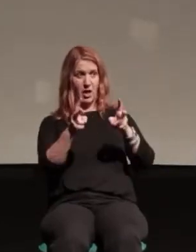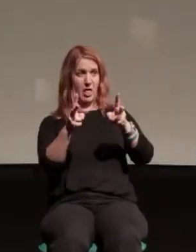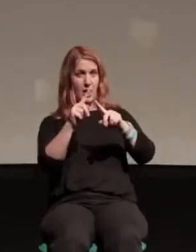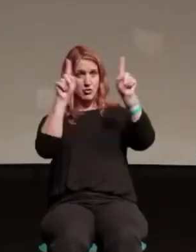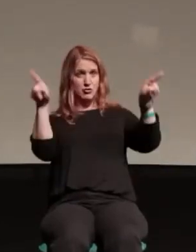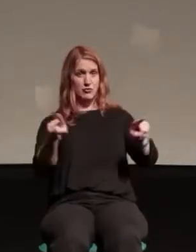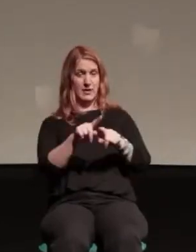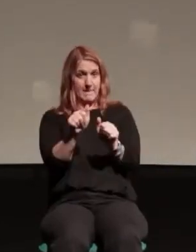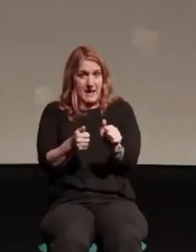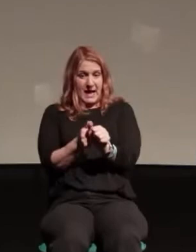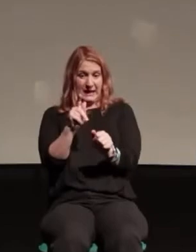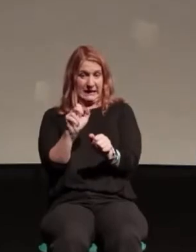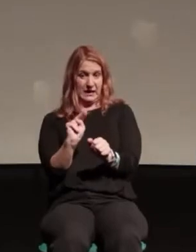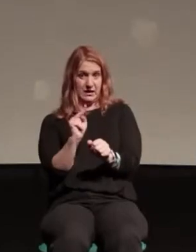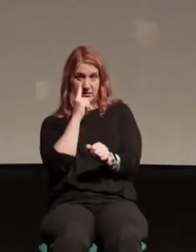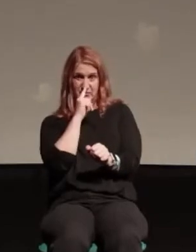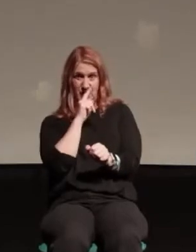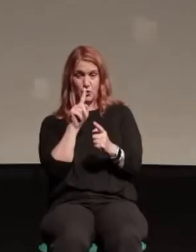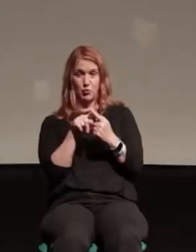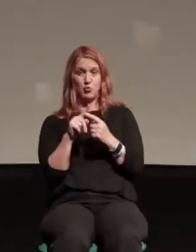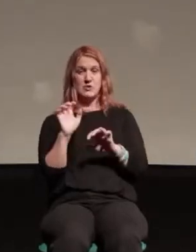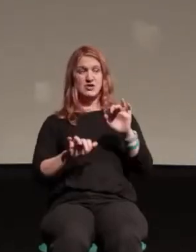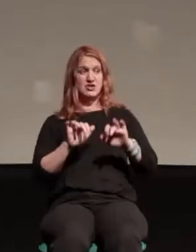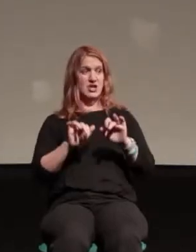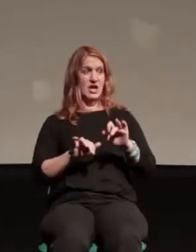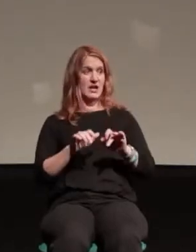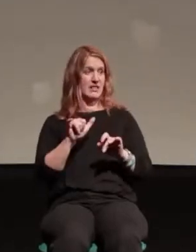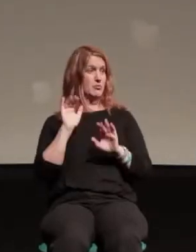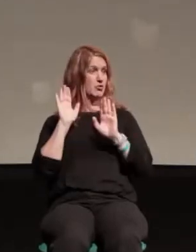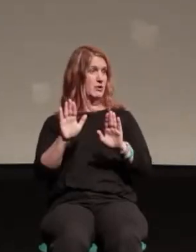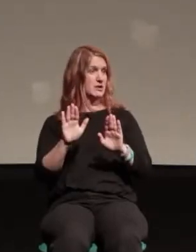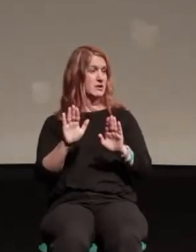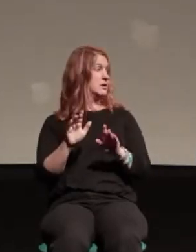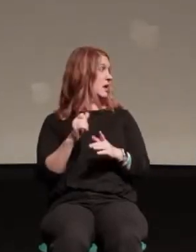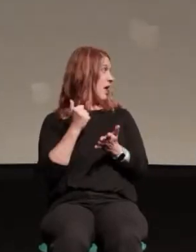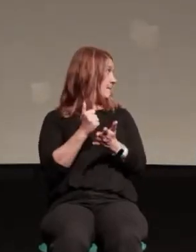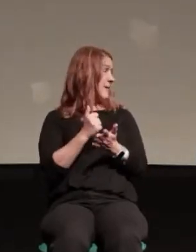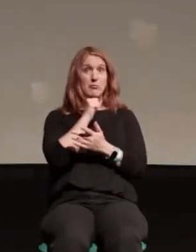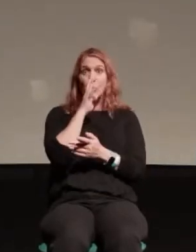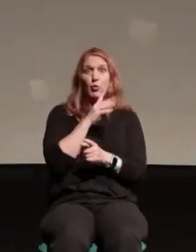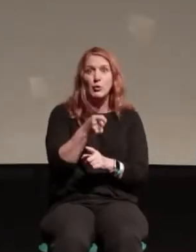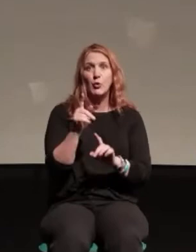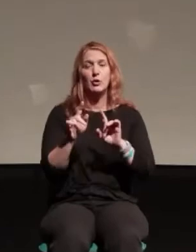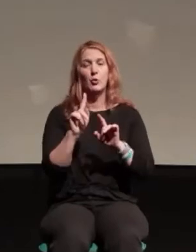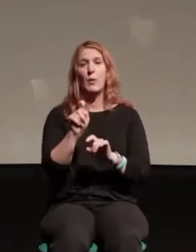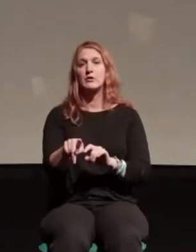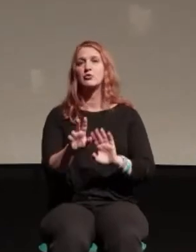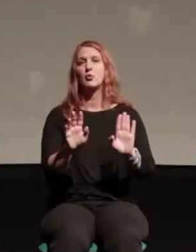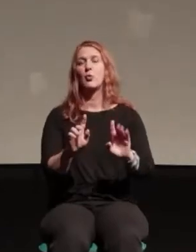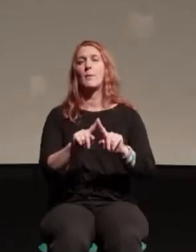screen behind Ken right here, into the chat, that would be very helpful. I'm not ignoring you. I just cannot